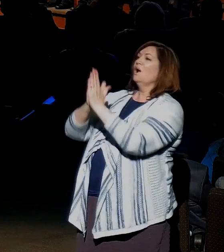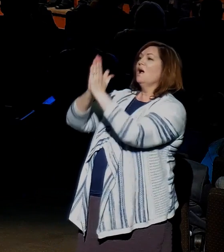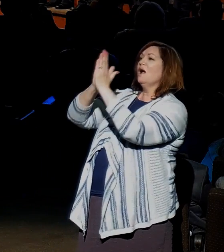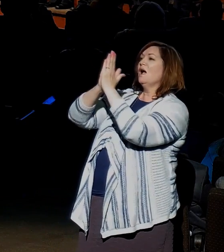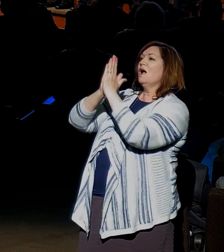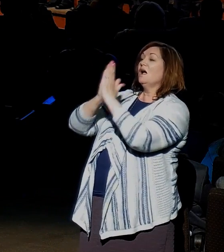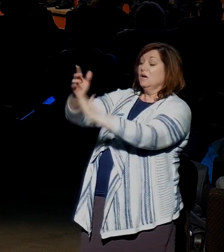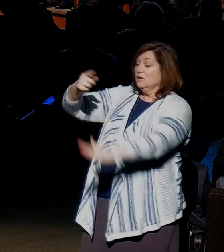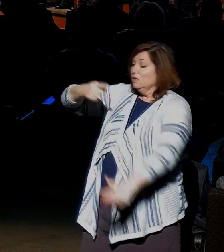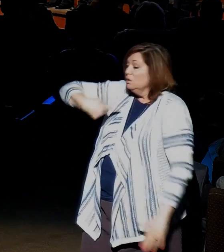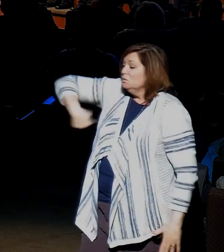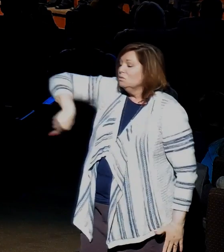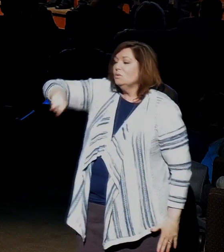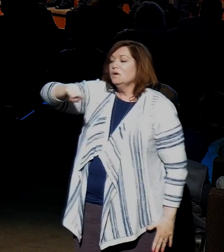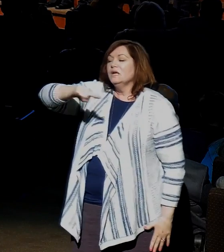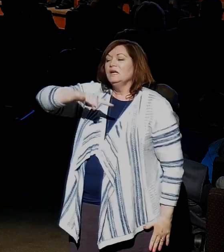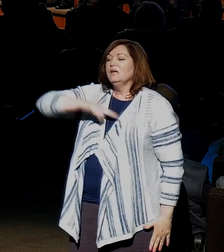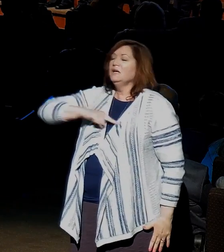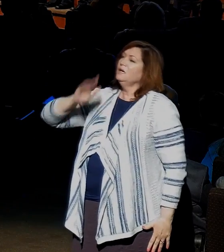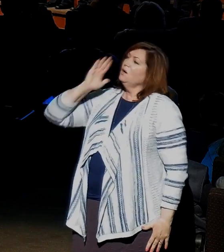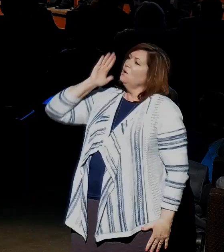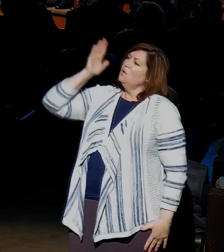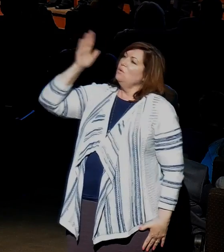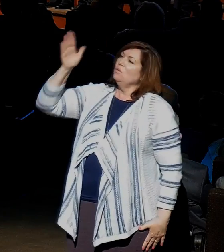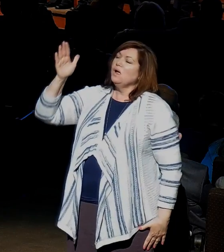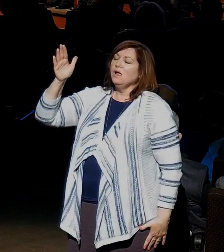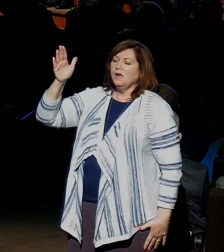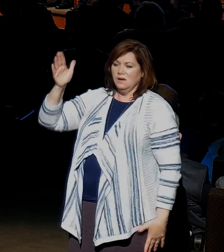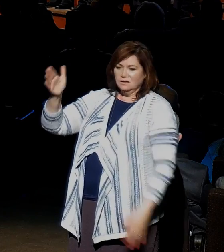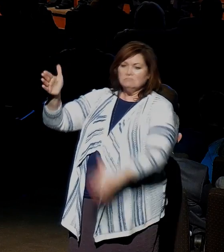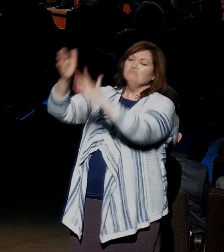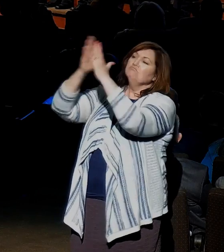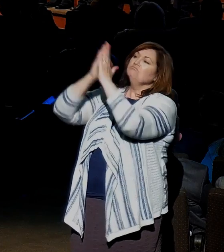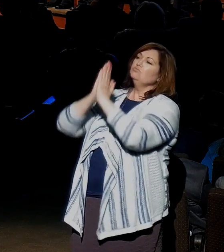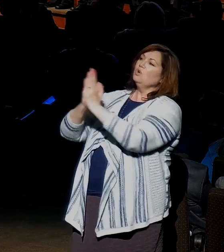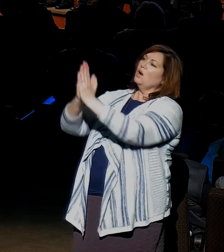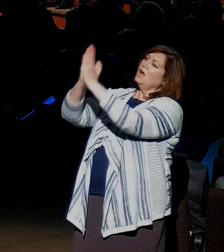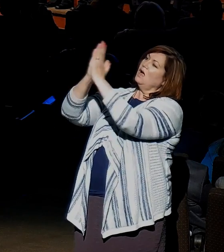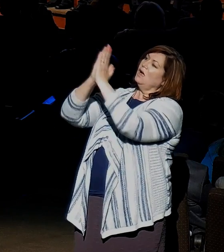We will pray, we'll pray.